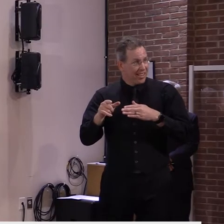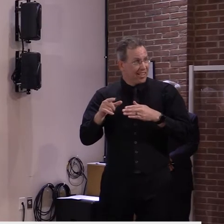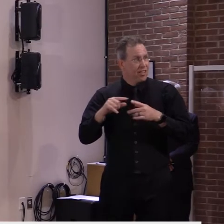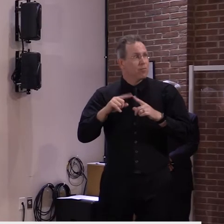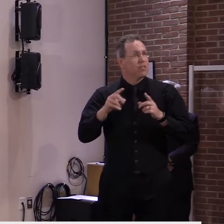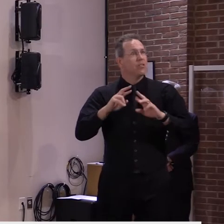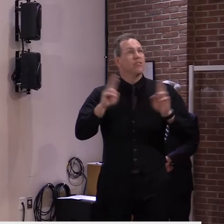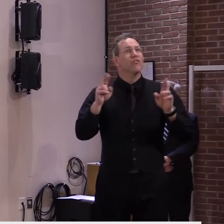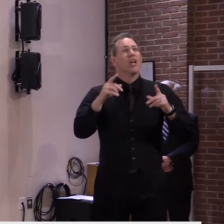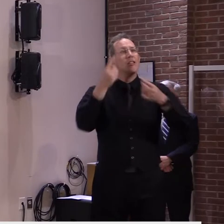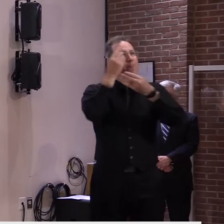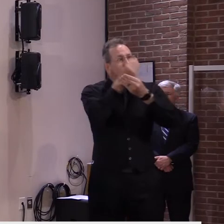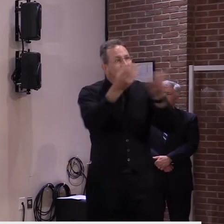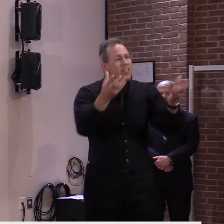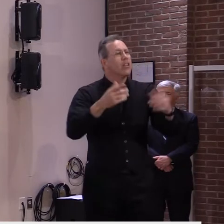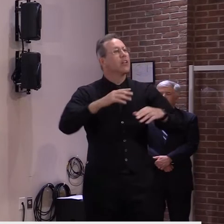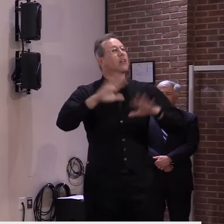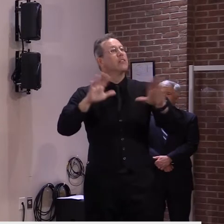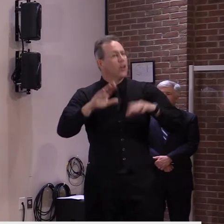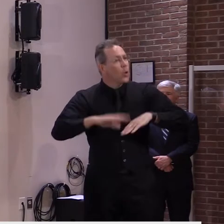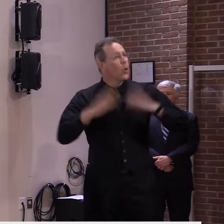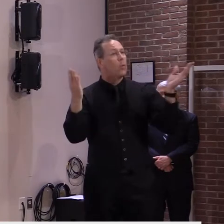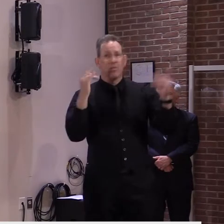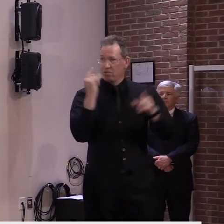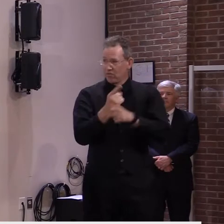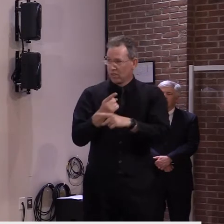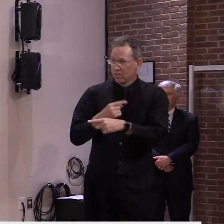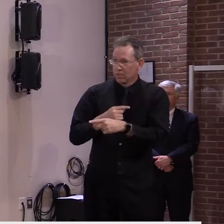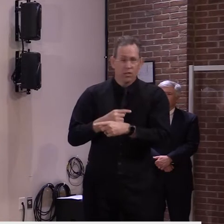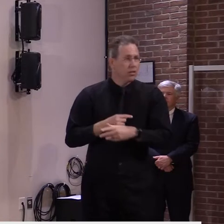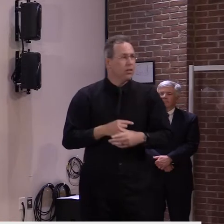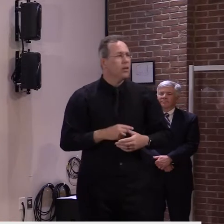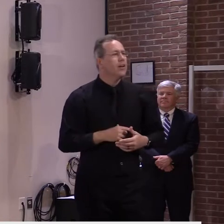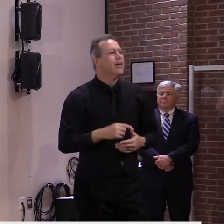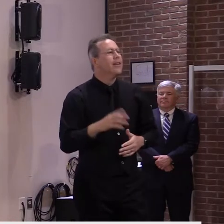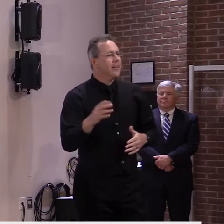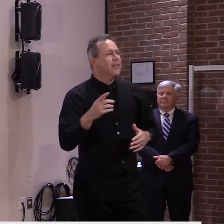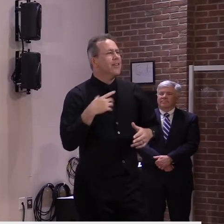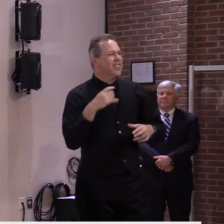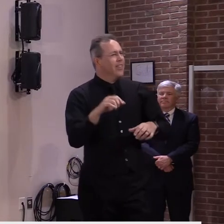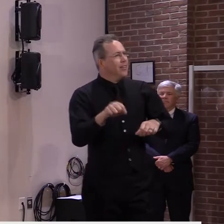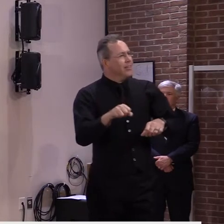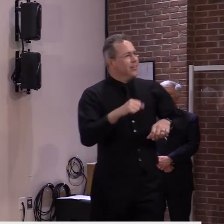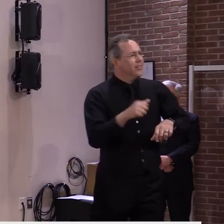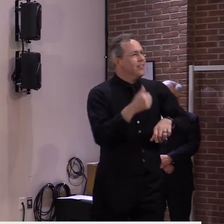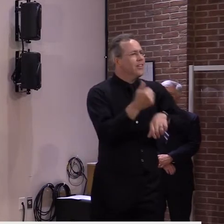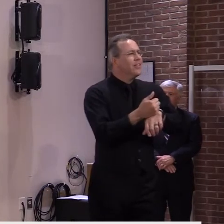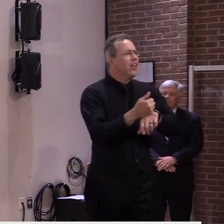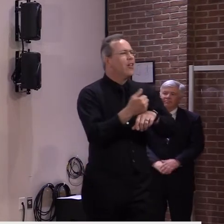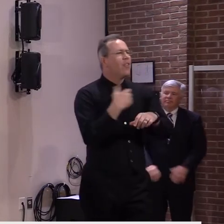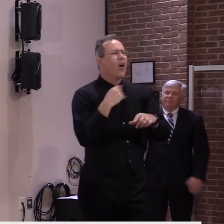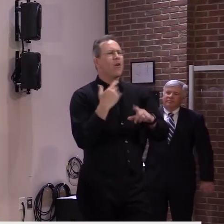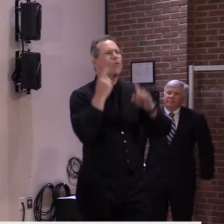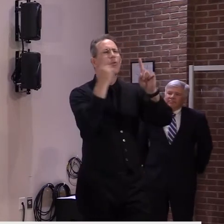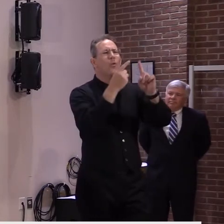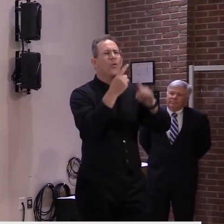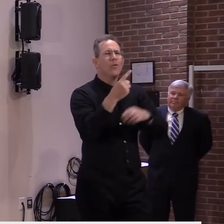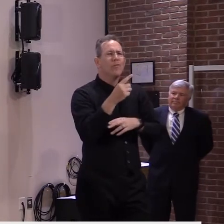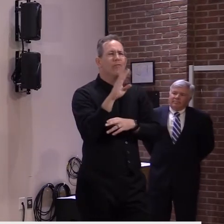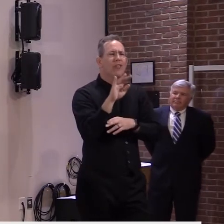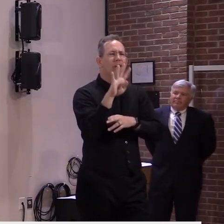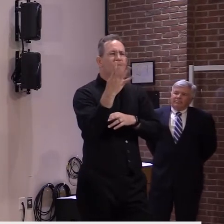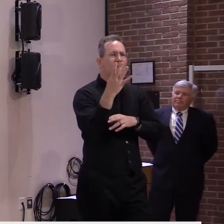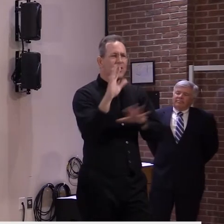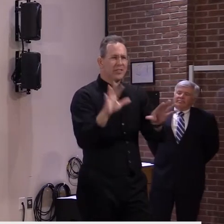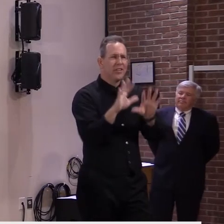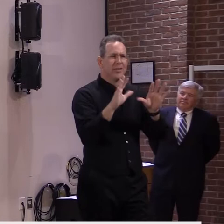No, I'm not set on that. The 4th of July was a target that I picked out a